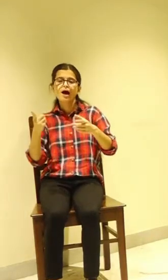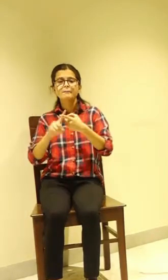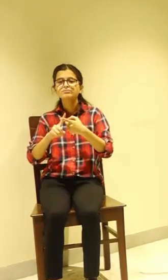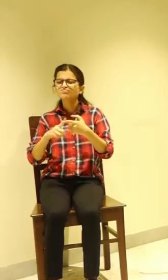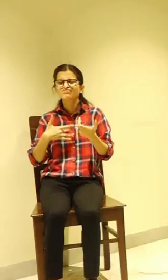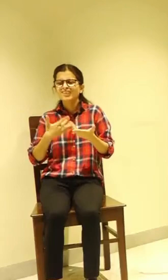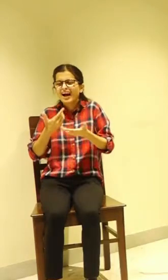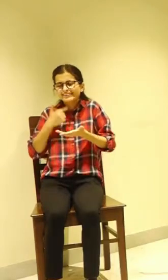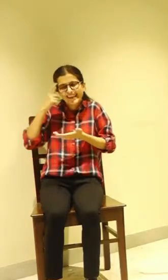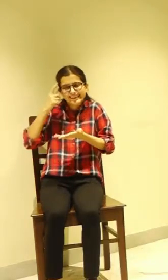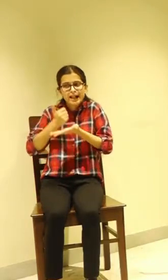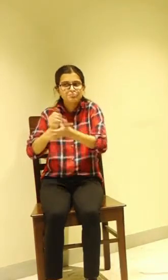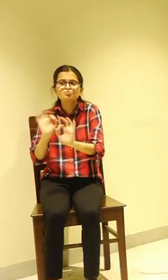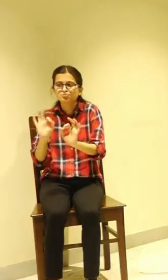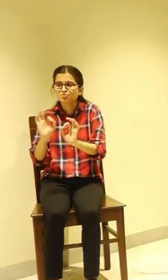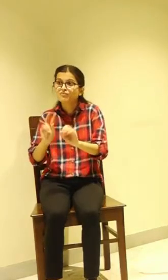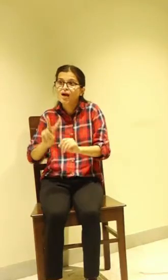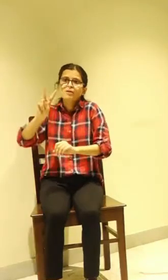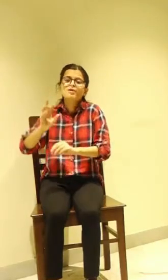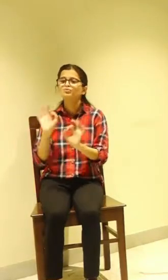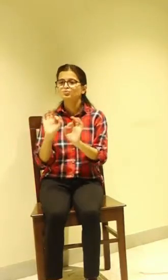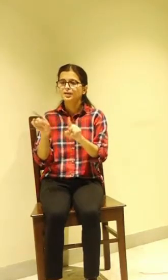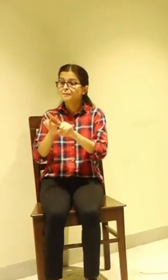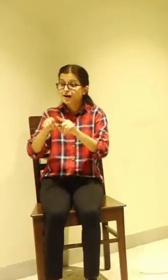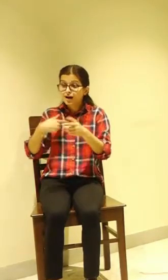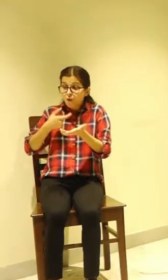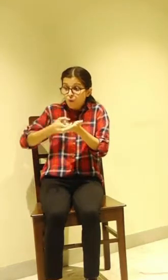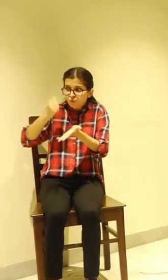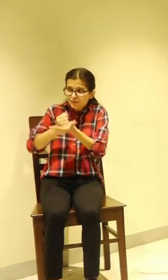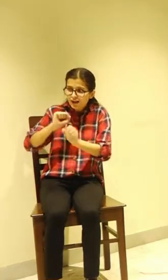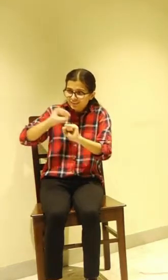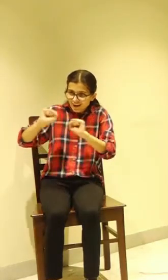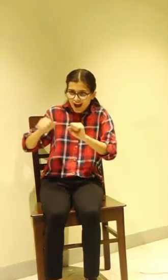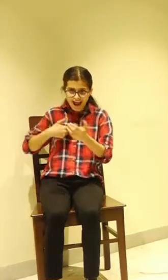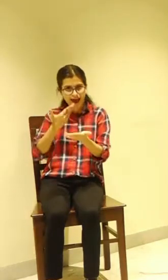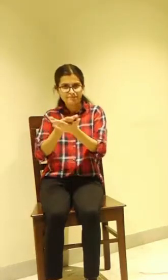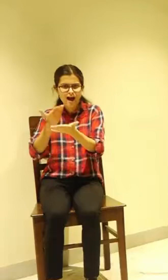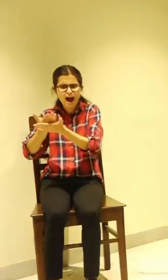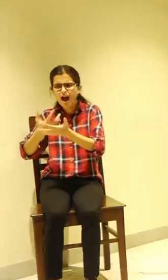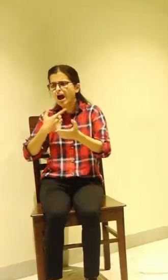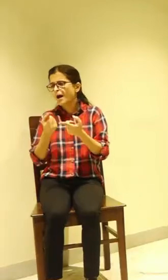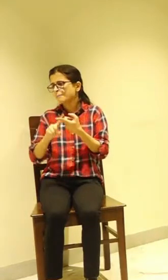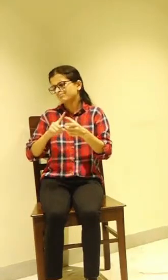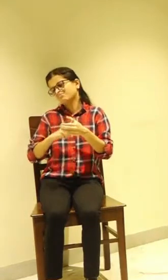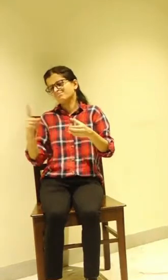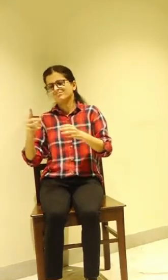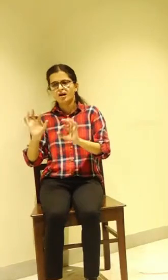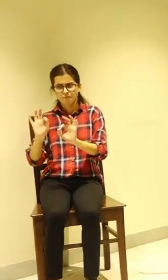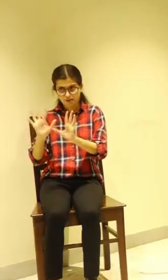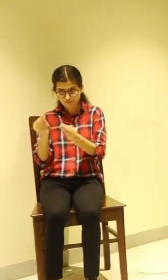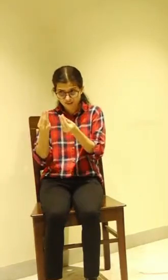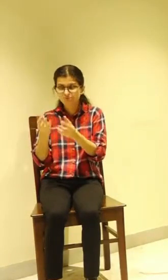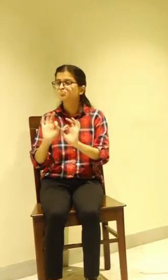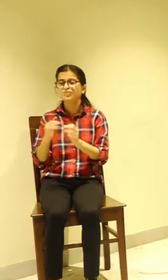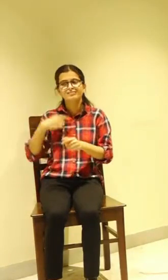what is really the nature or the nomenclature or the substance of the right that we will apply proportionality analysis to. Would you say